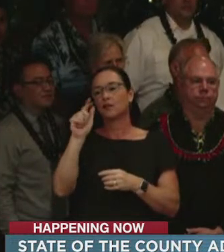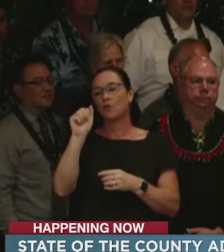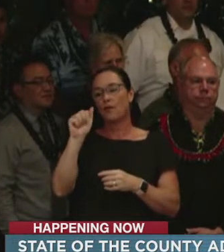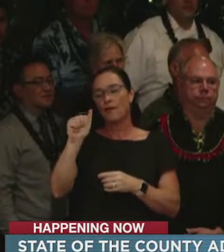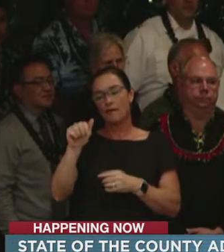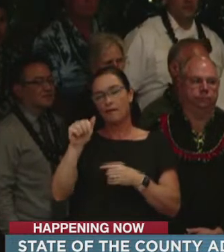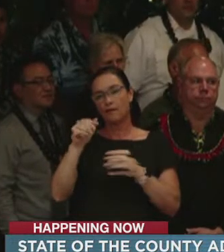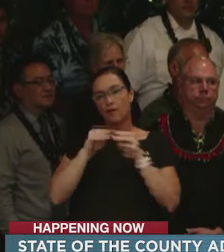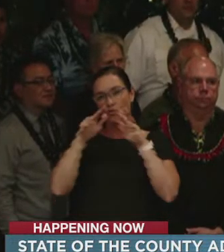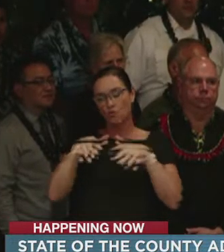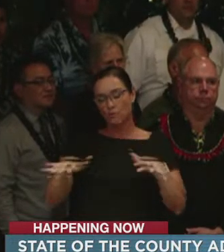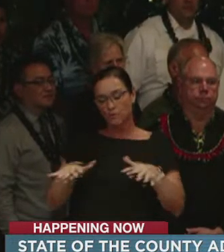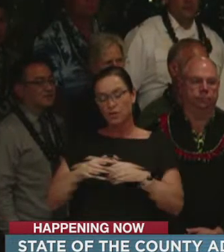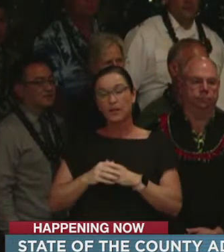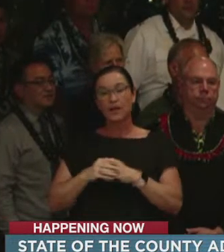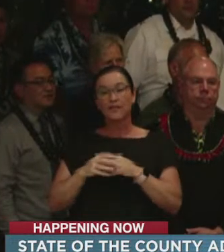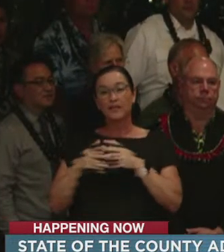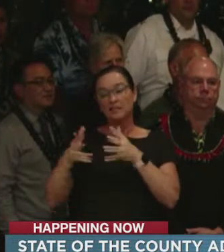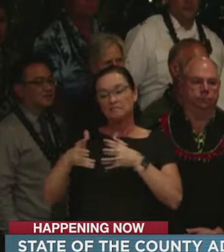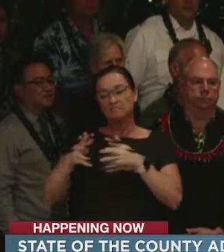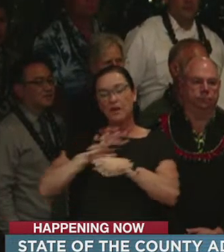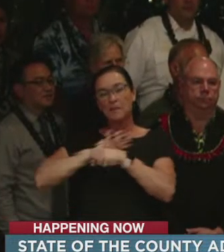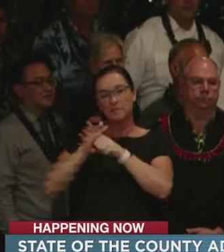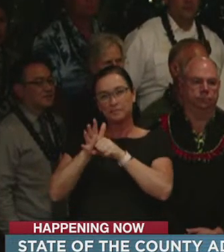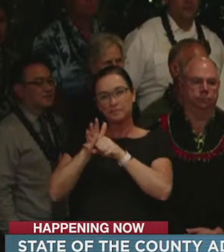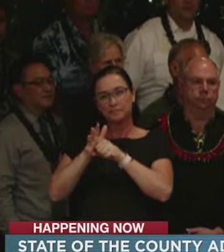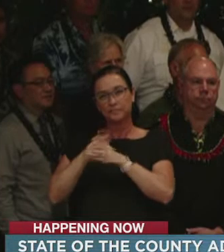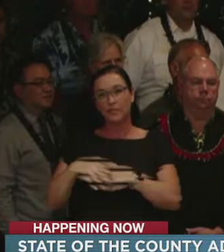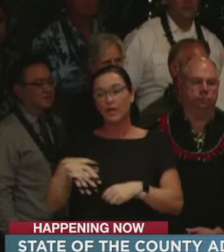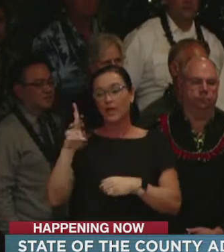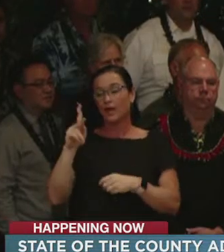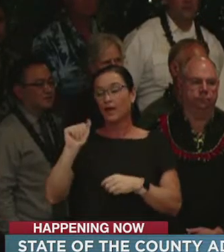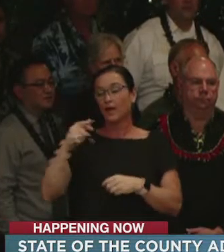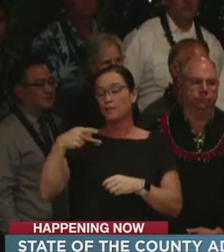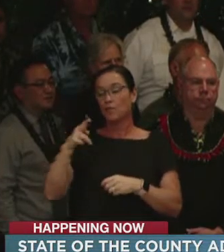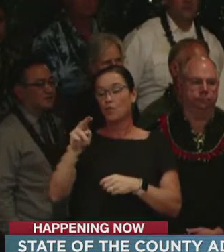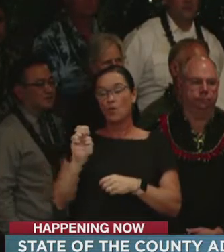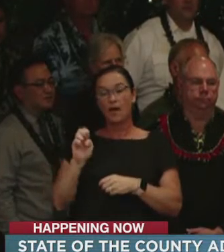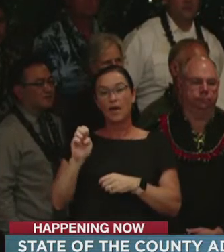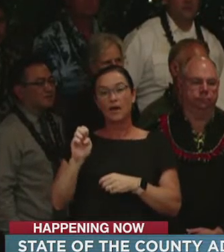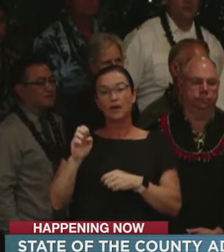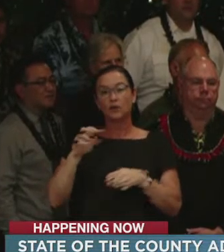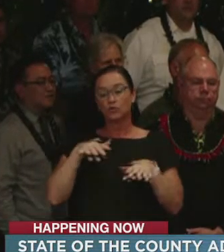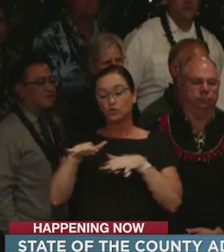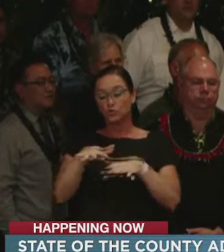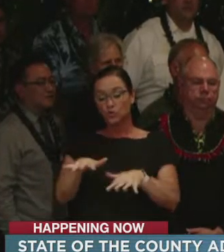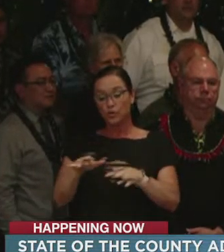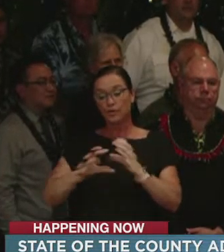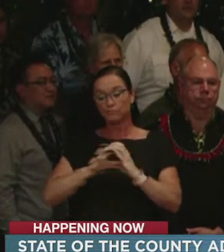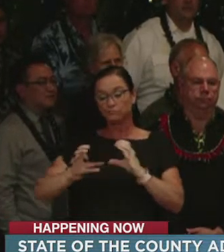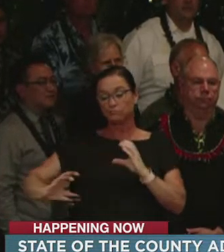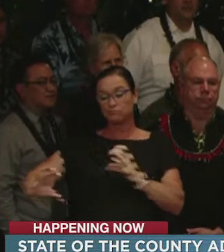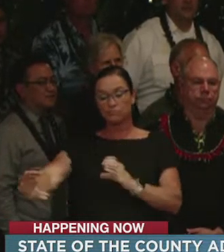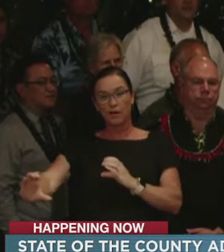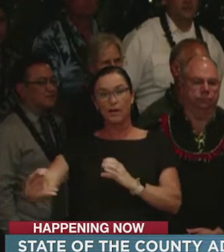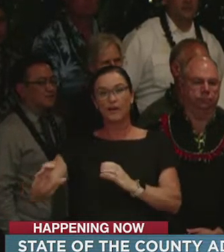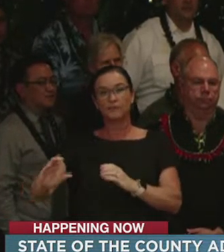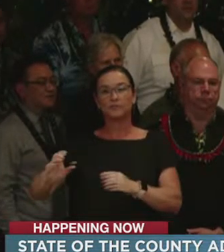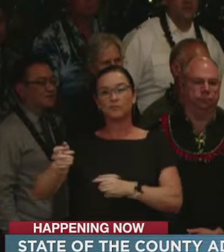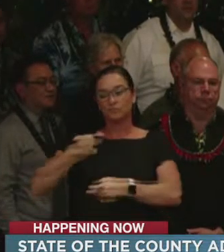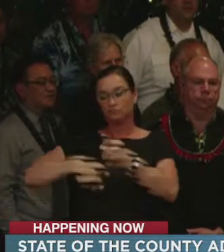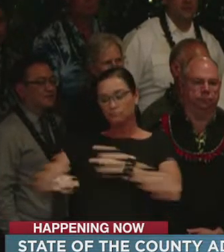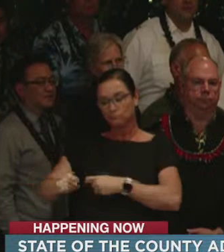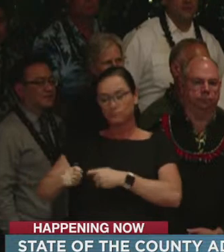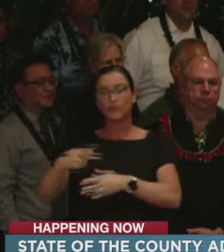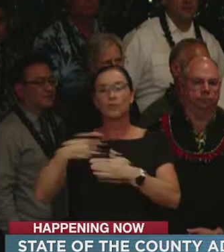lingering coronavirus pandemic, the Kapue Stream Bridge sewer line replacement project, conversion to the